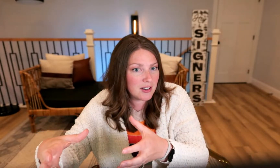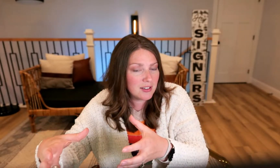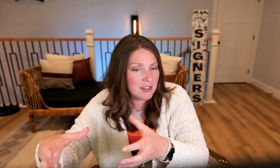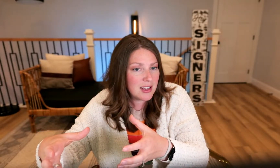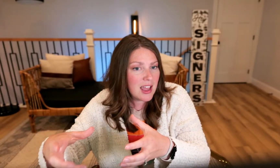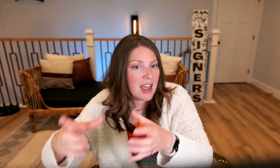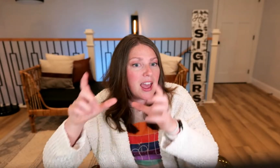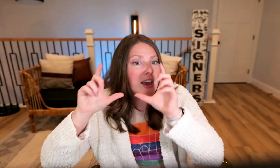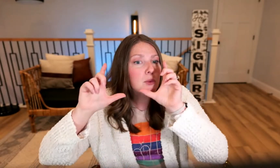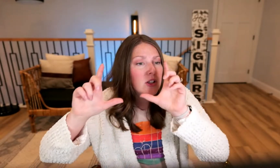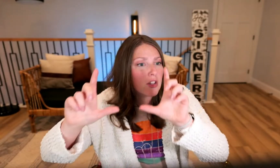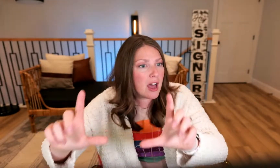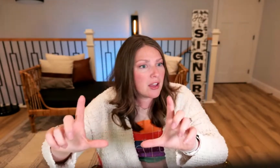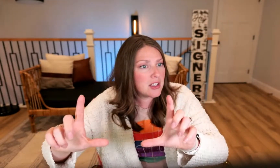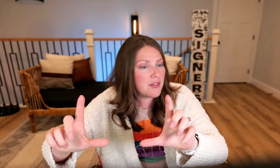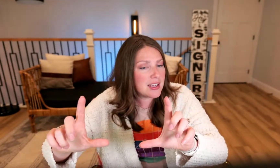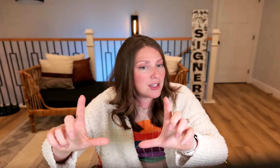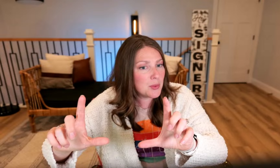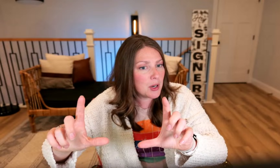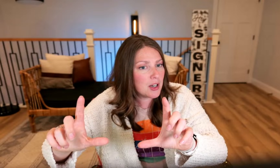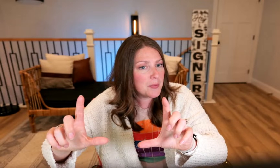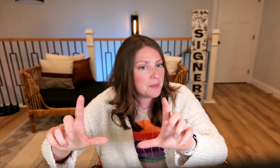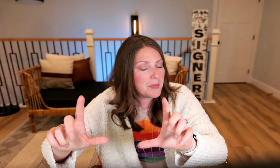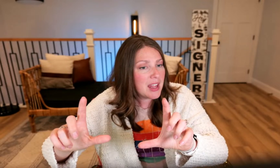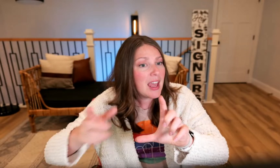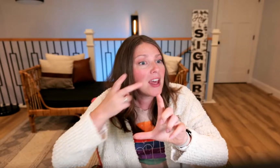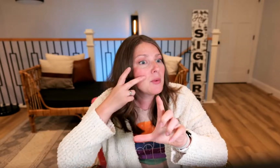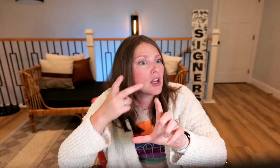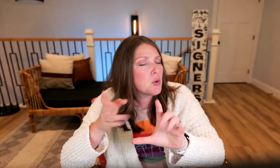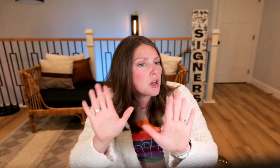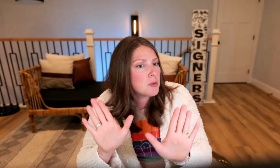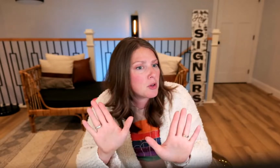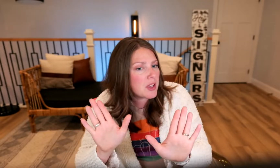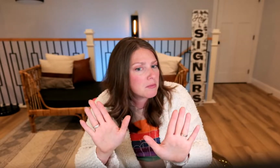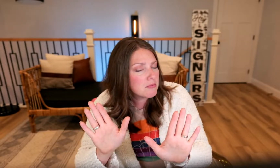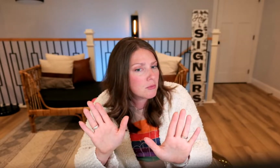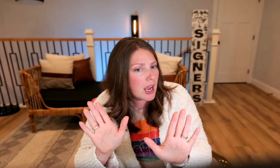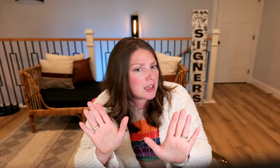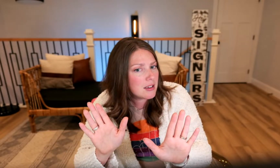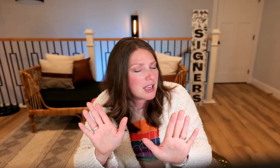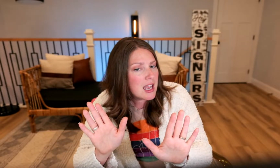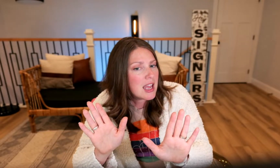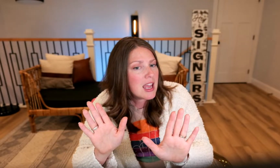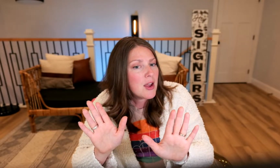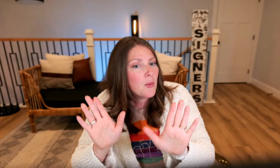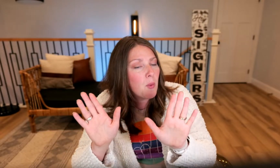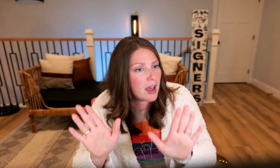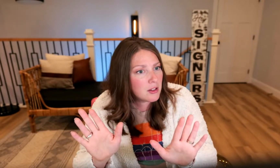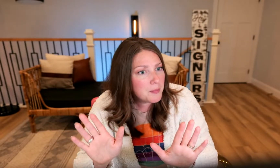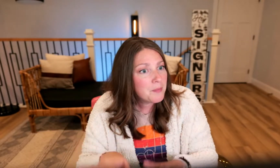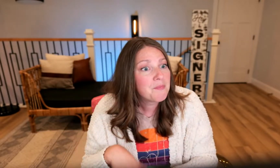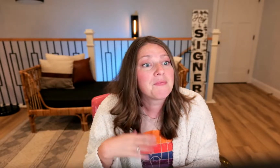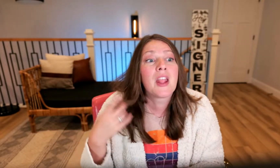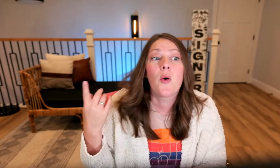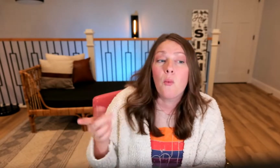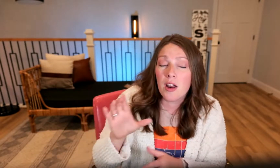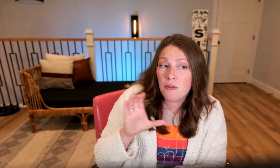theater and we saw how the devices work. And then we got to watch a movie, right? Well, one of